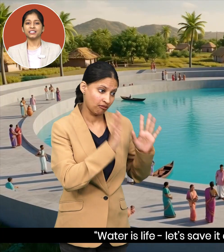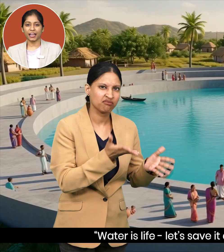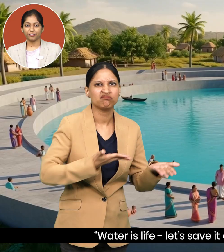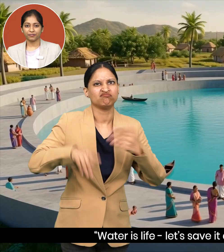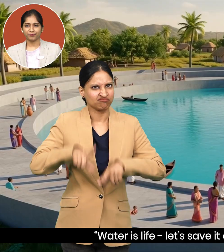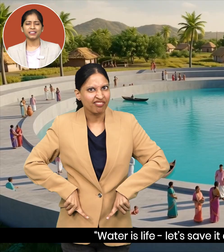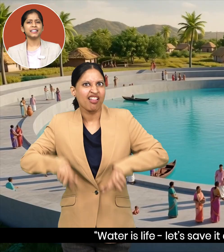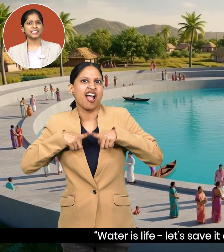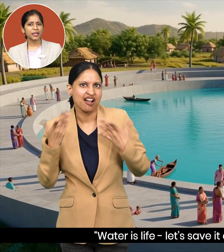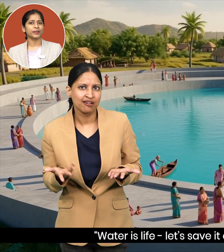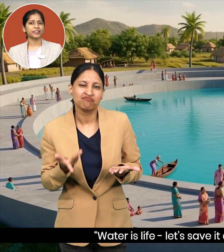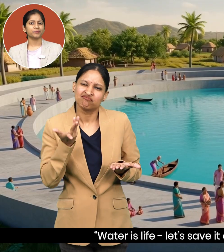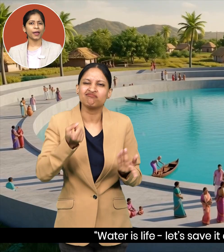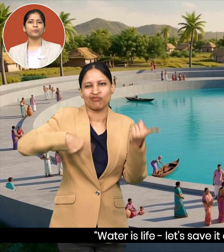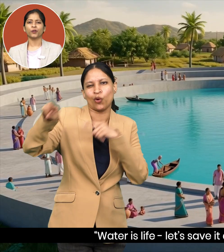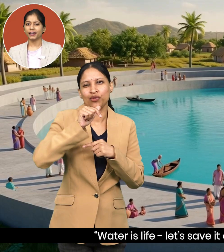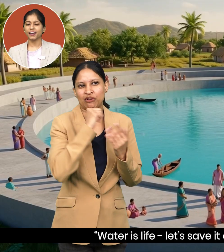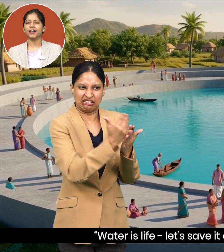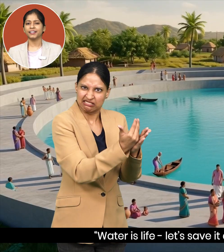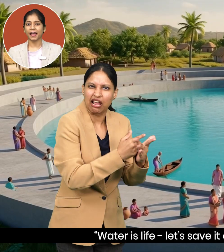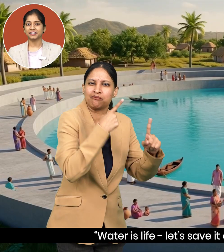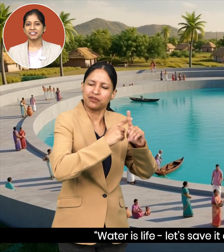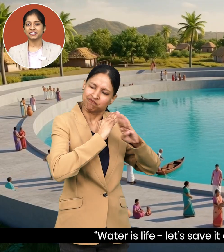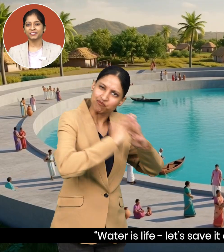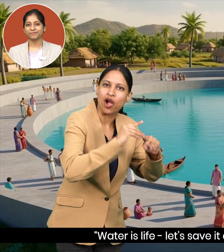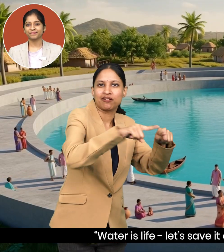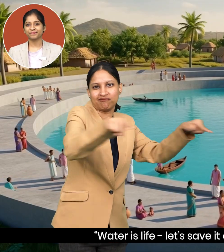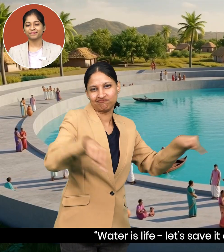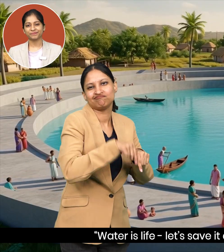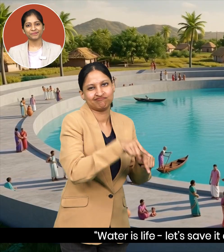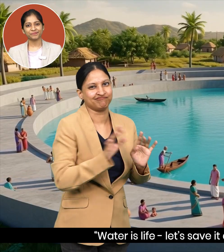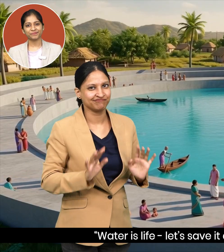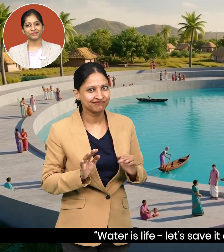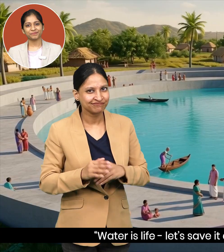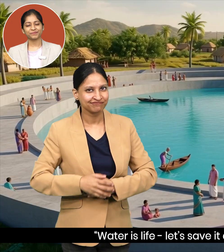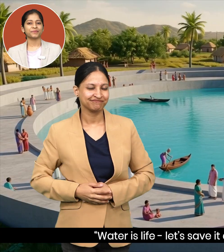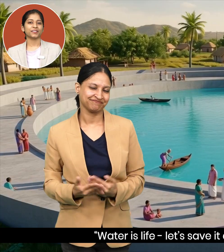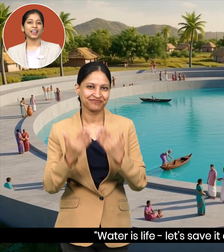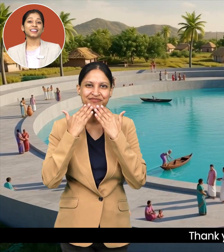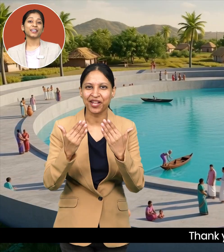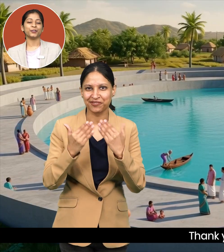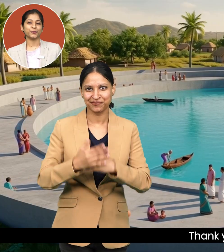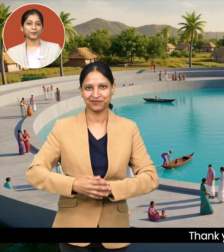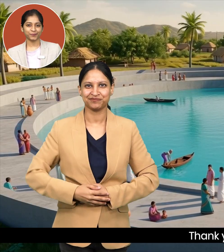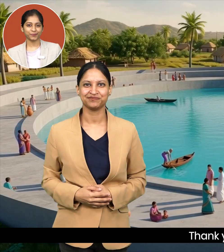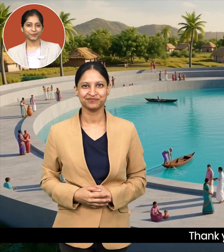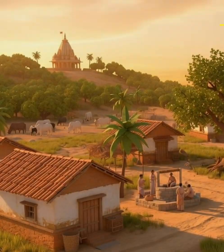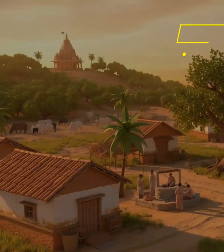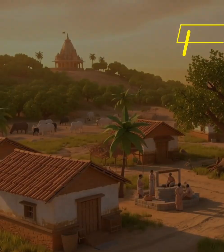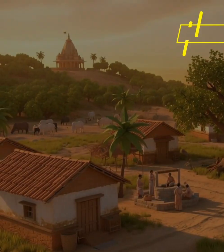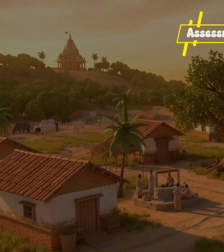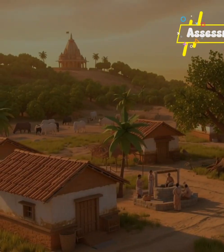Water is life. Let's save it and protect our tanks. Thank you.